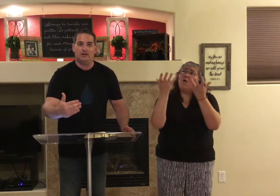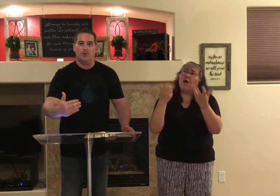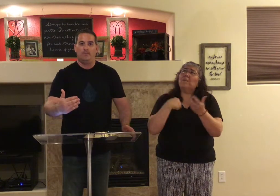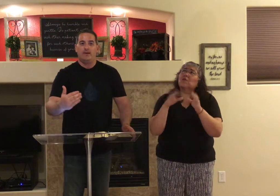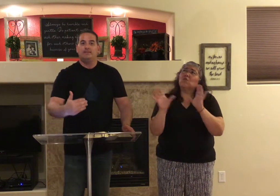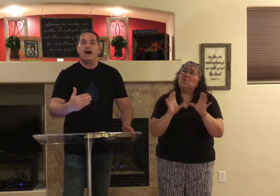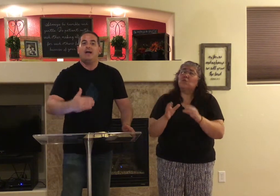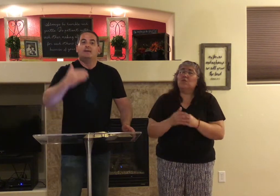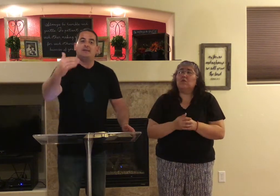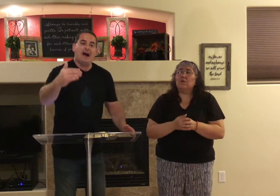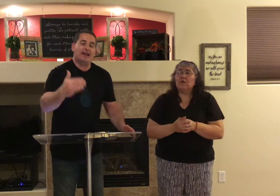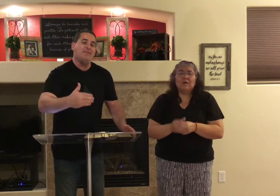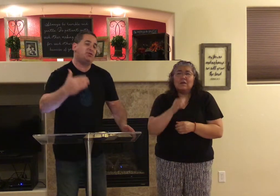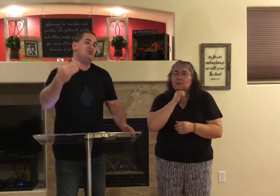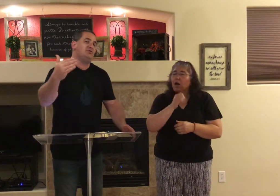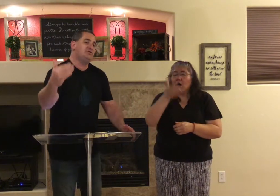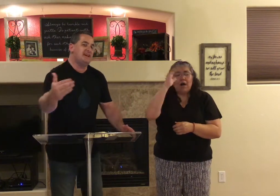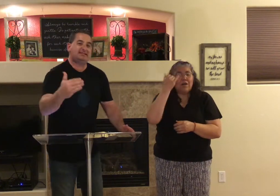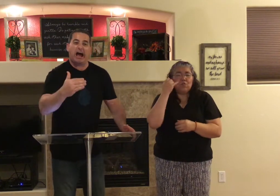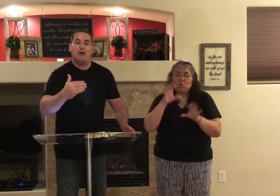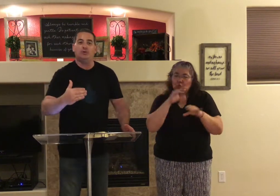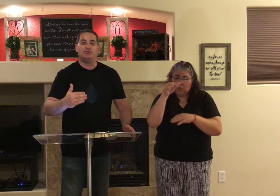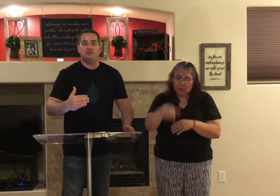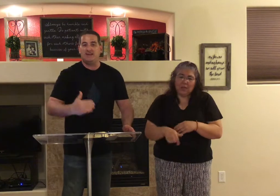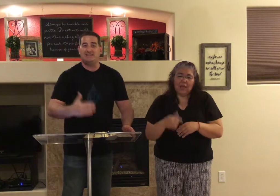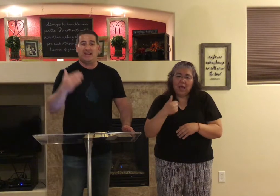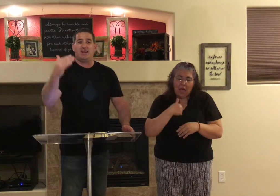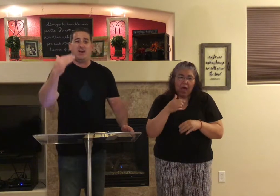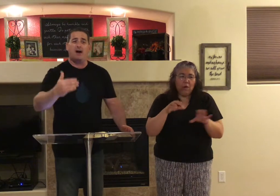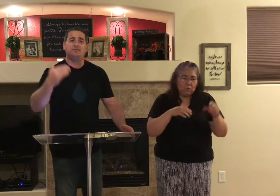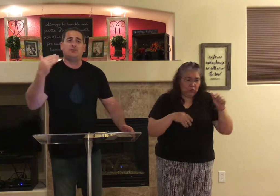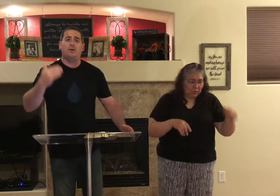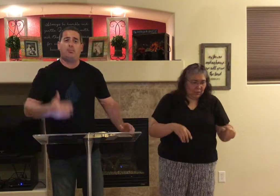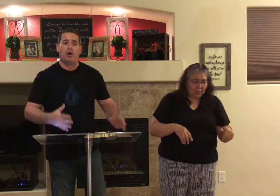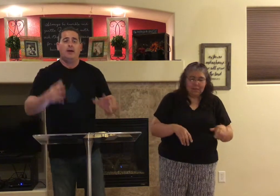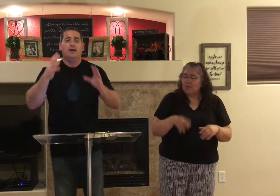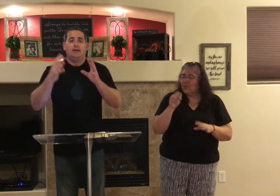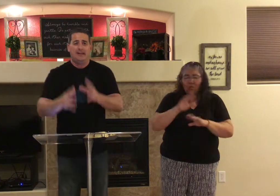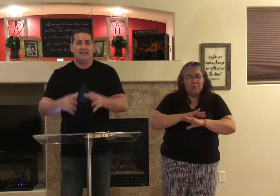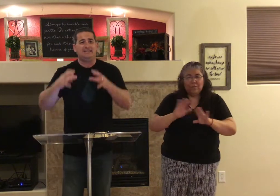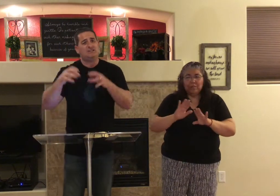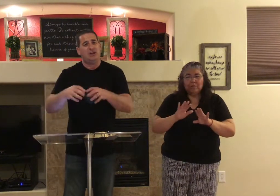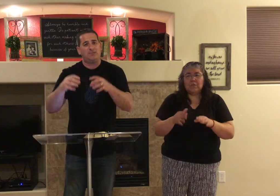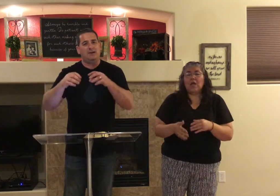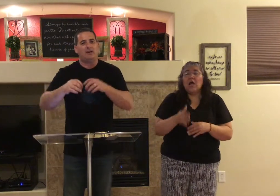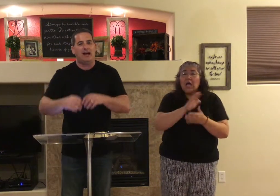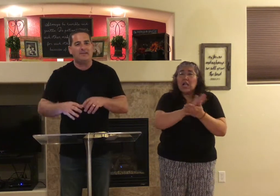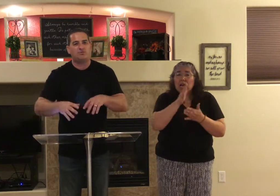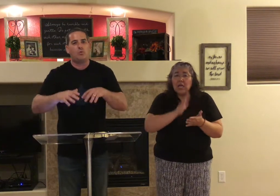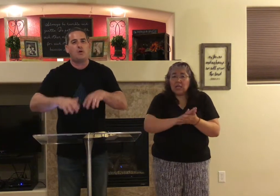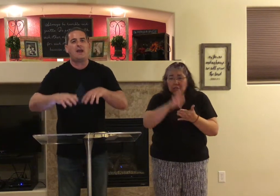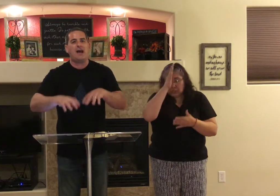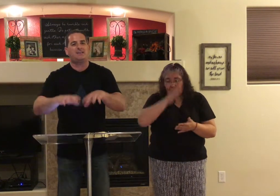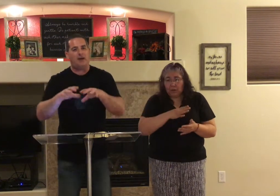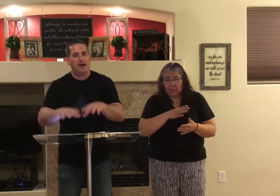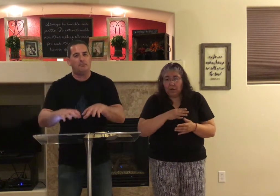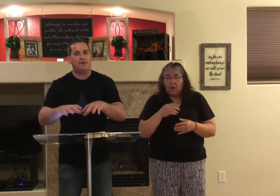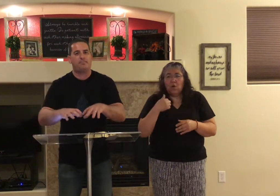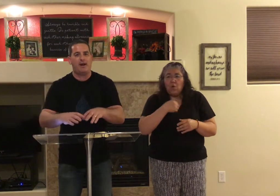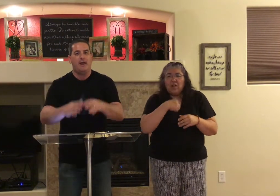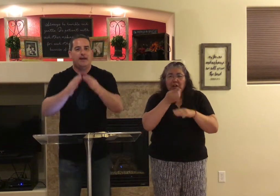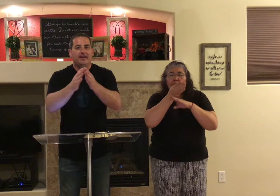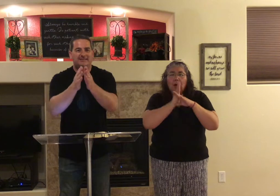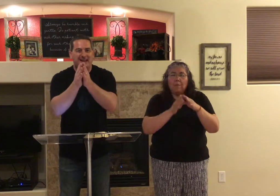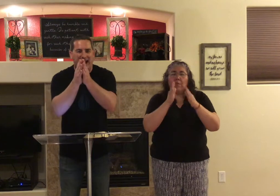to do? Not, God, if you do this, I will do this. It comes to a point, ladies and gentlemen, in our lives where we got to